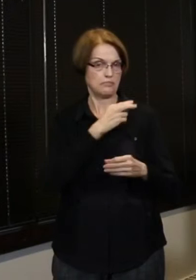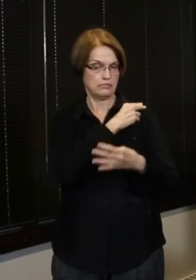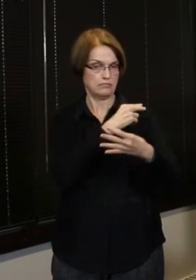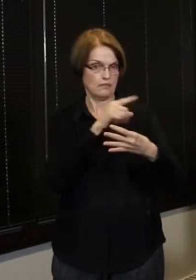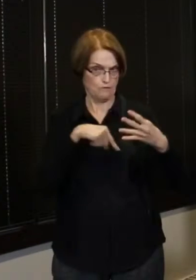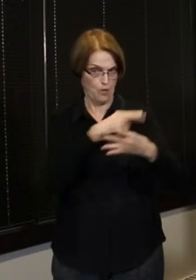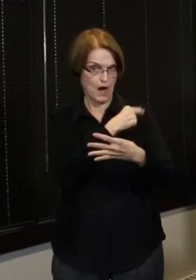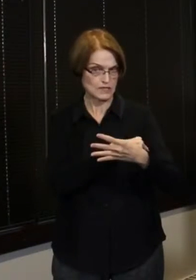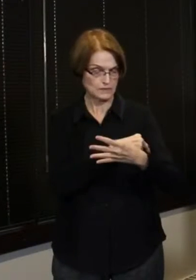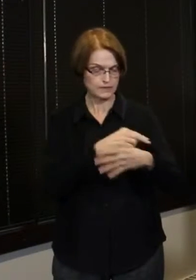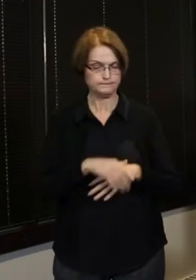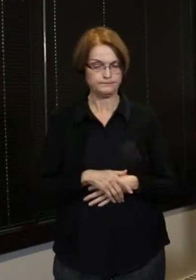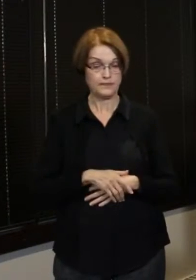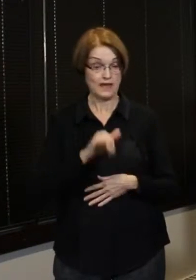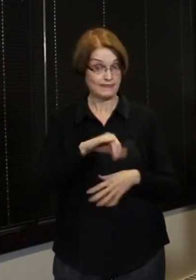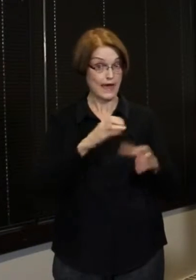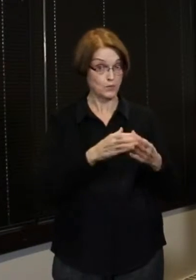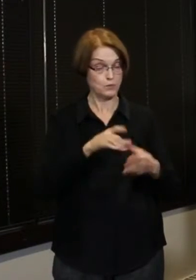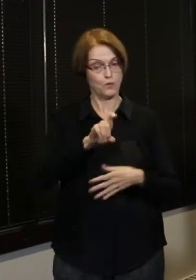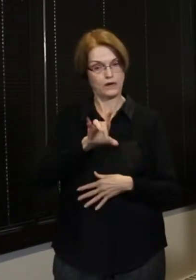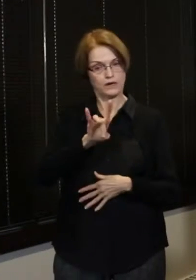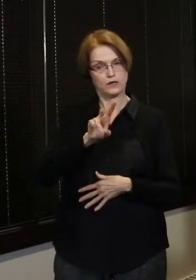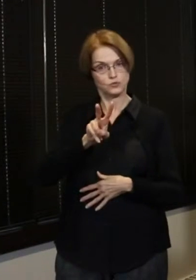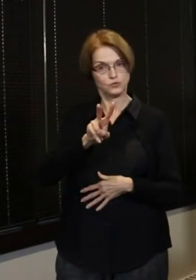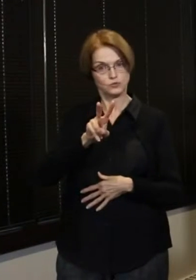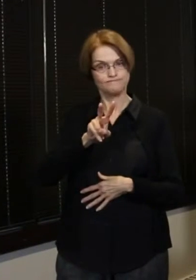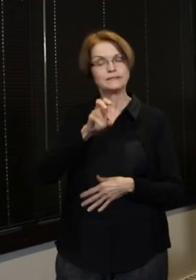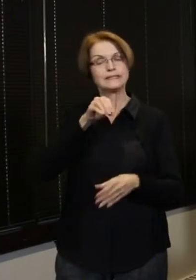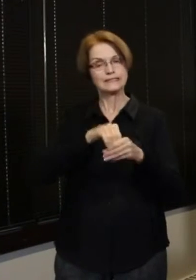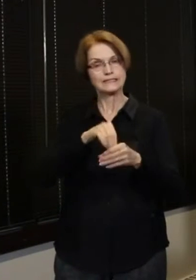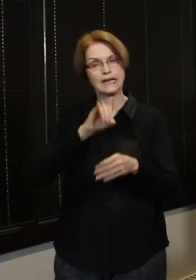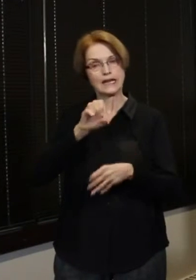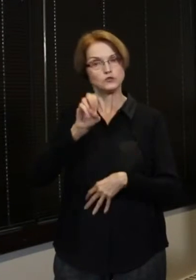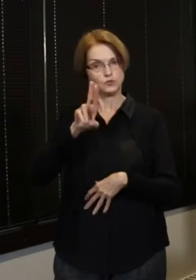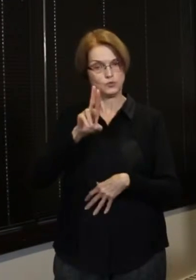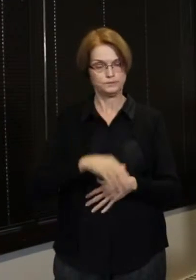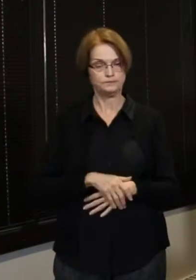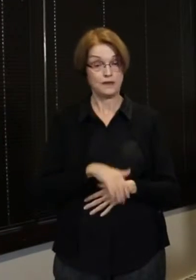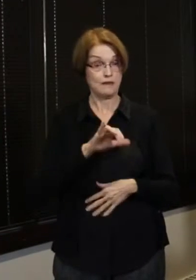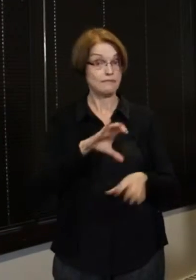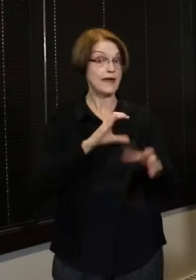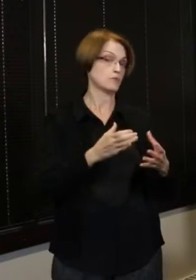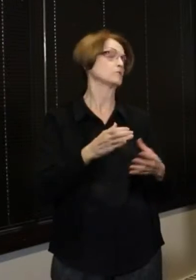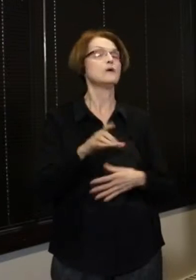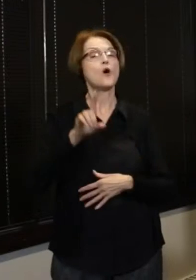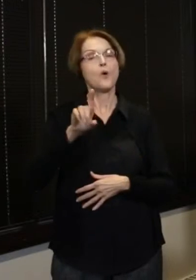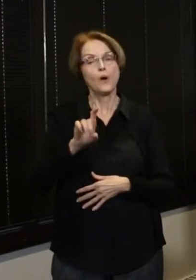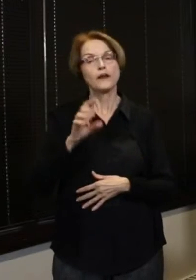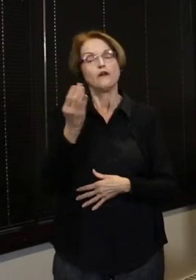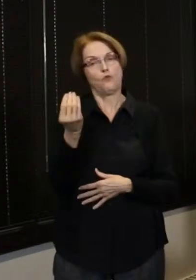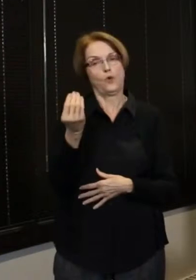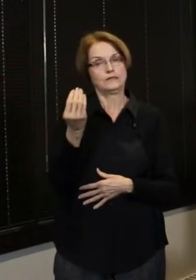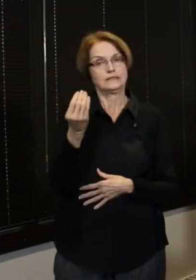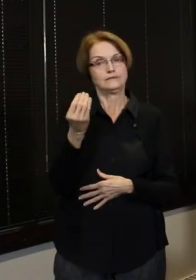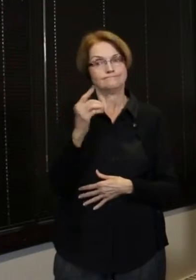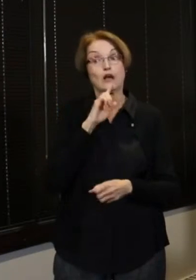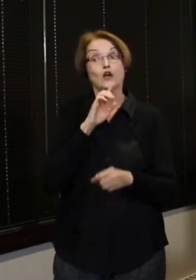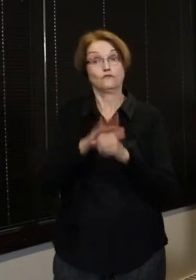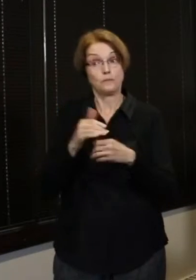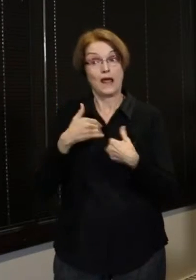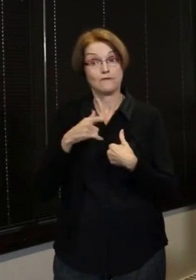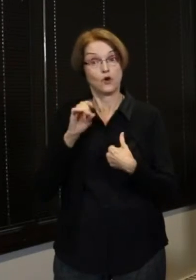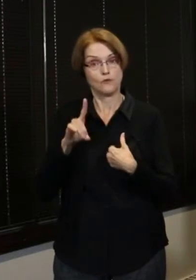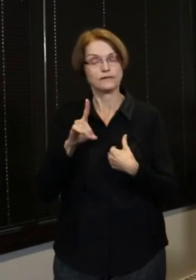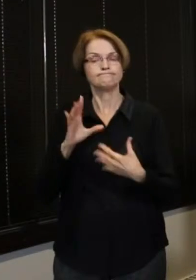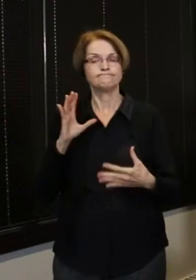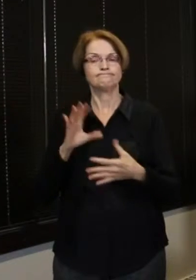hospitals. We have 182 patients in our intensive care units, and we have 114 confirmed COVID